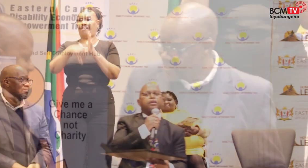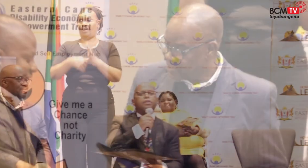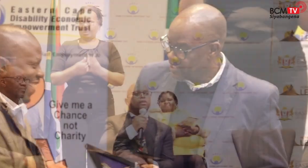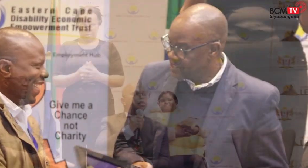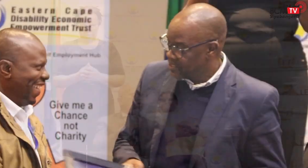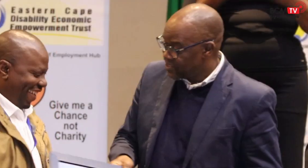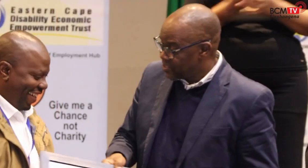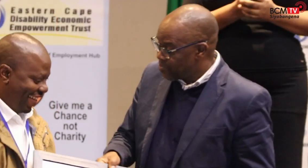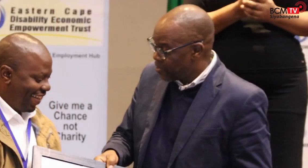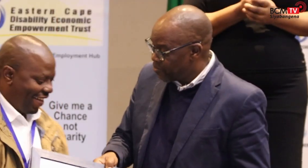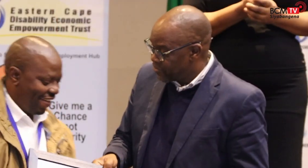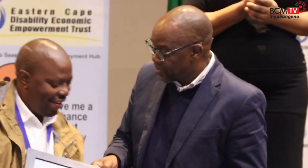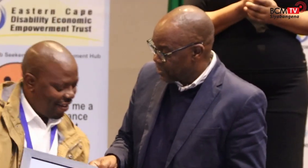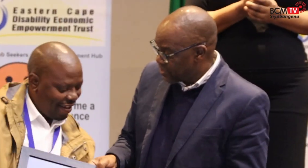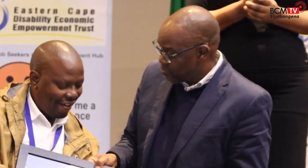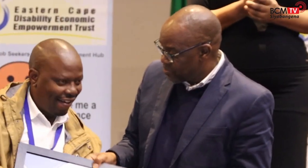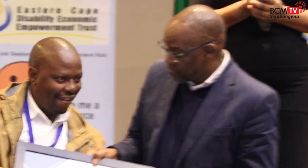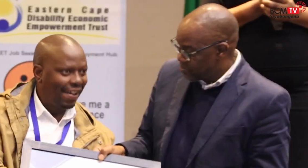disabilities.